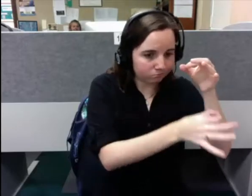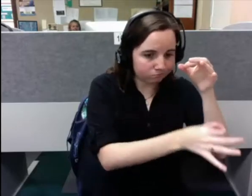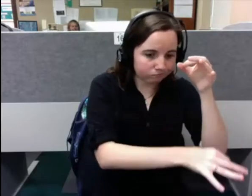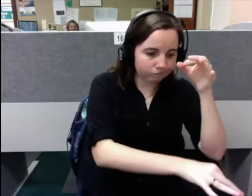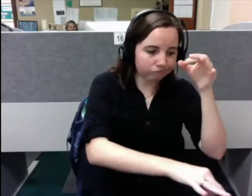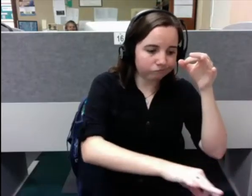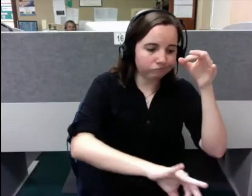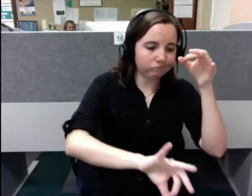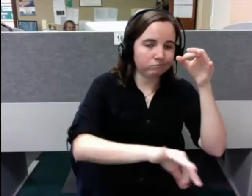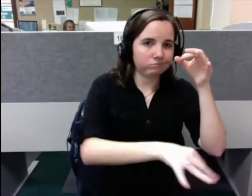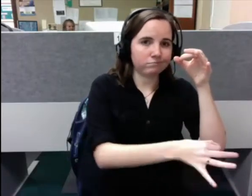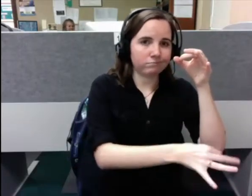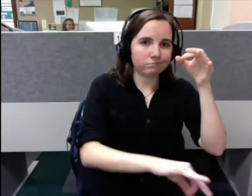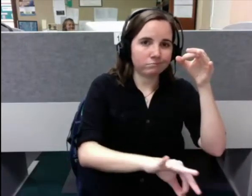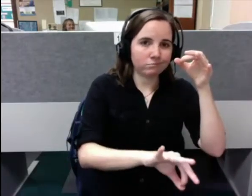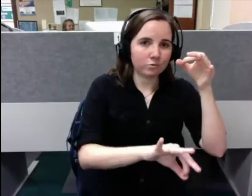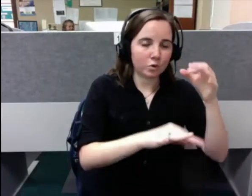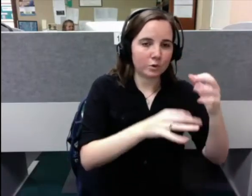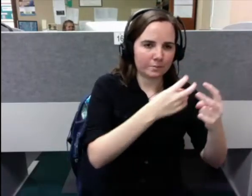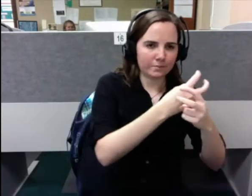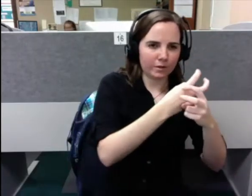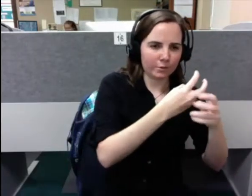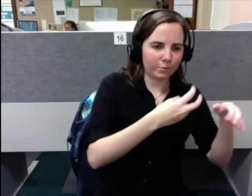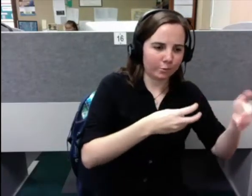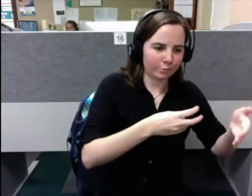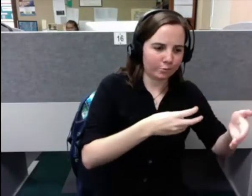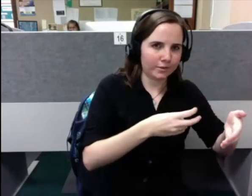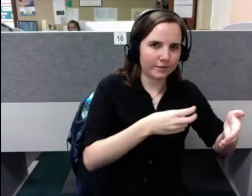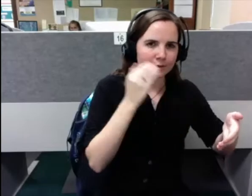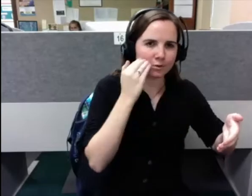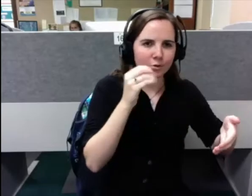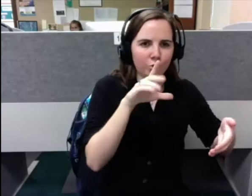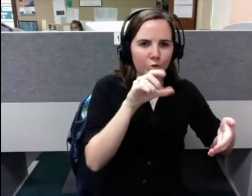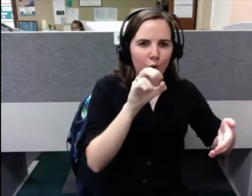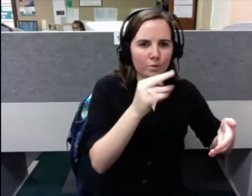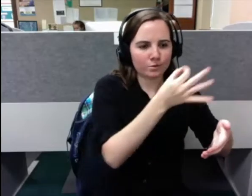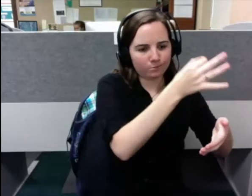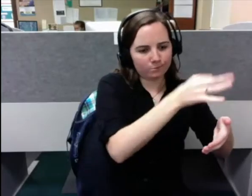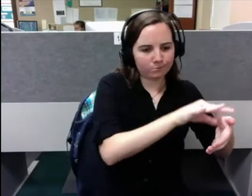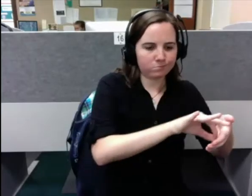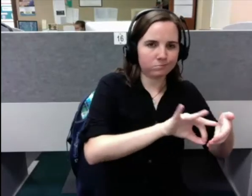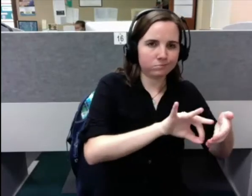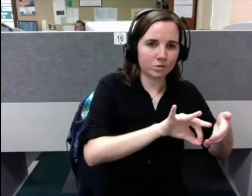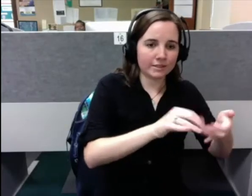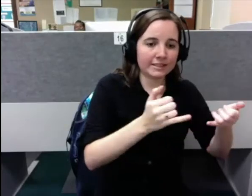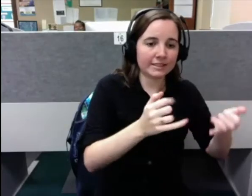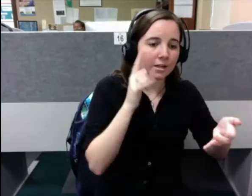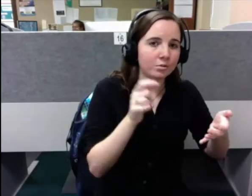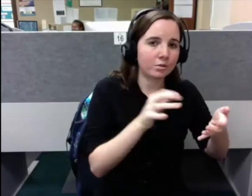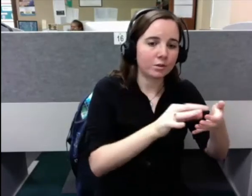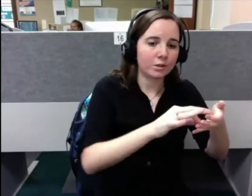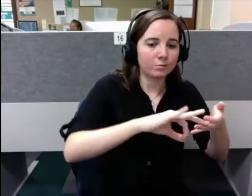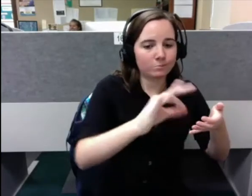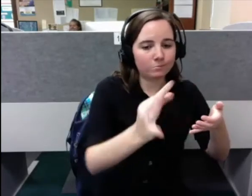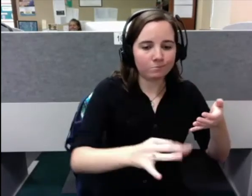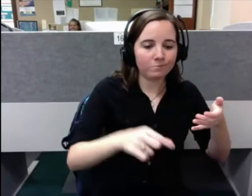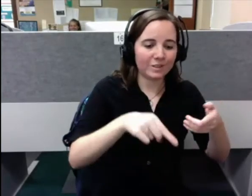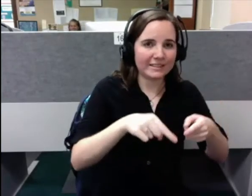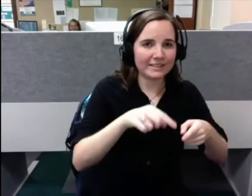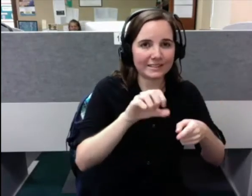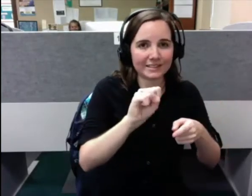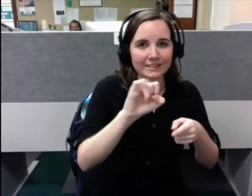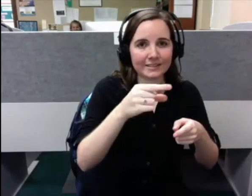into an imaginary ring formed by the bones in your pelvis, the descending colon will form an S-shaped curve, sometimes known as the